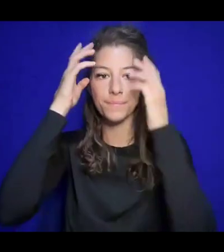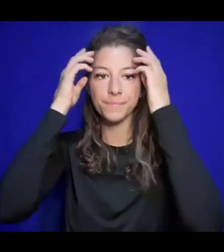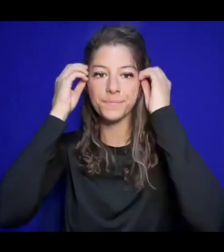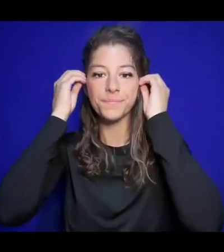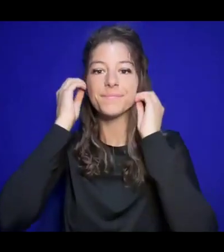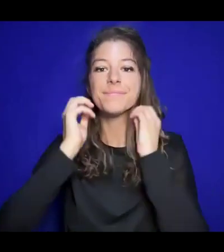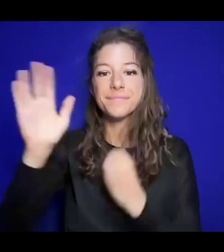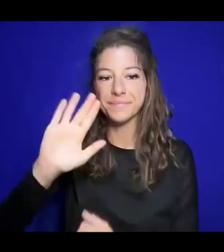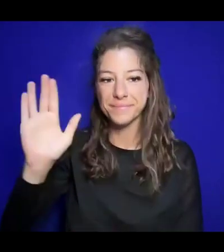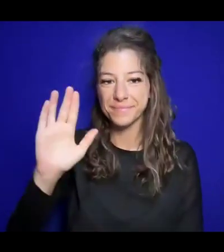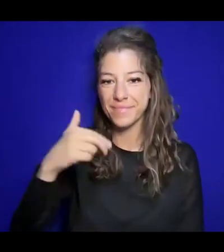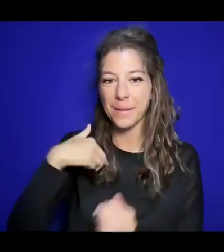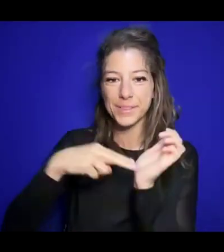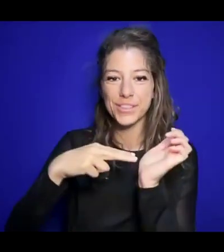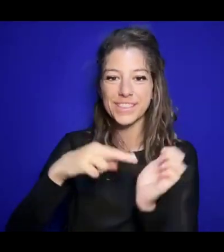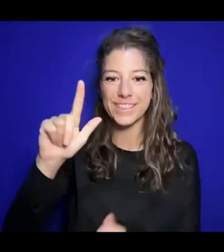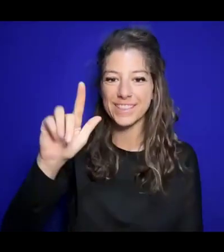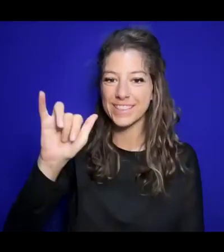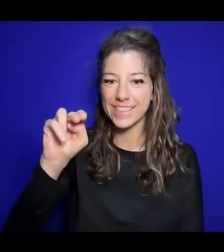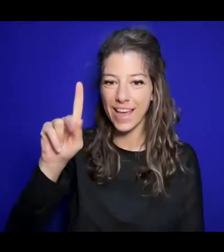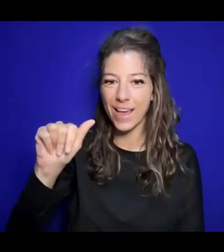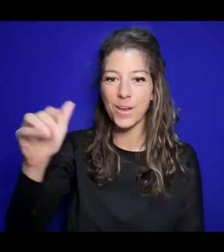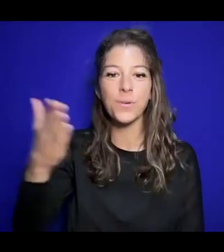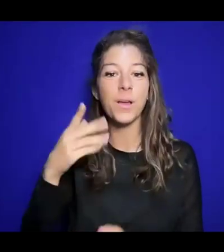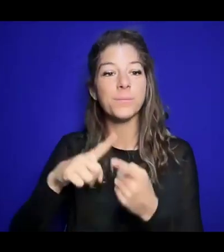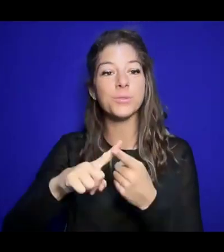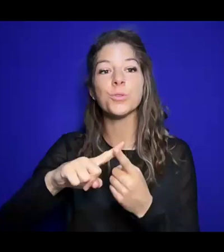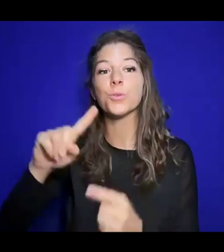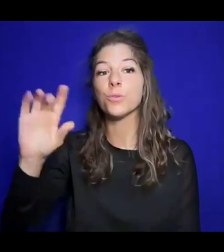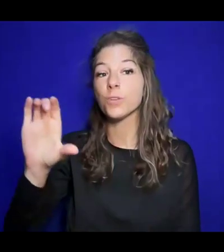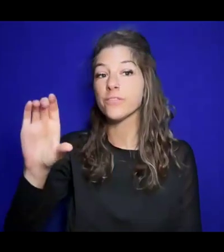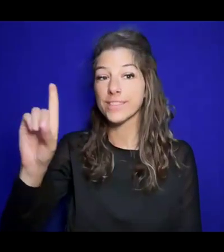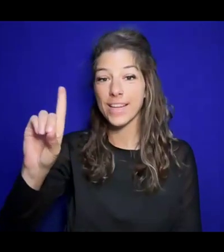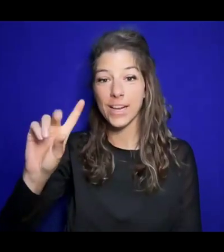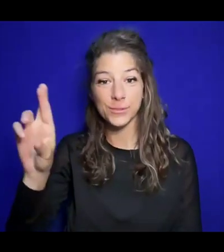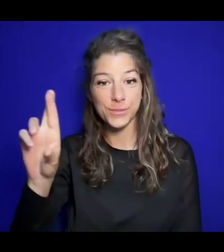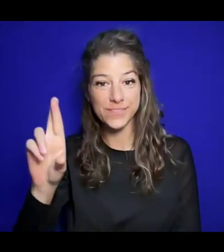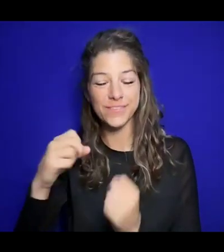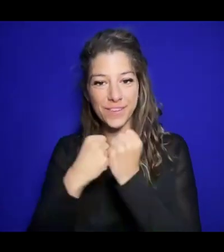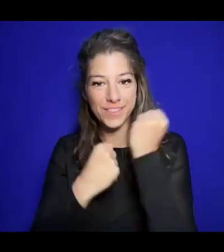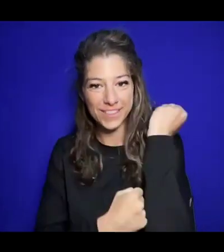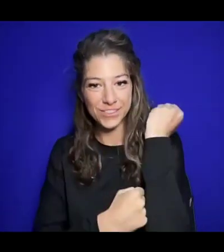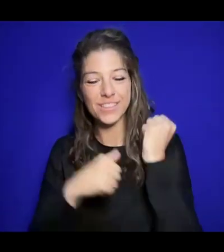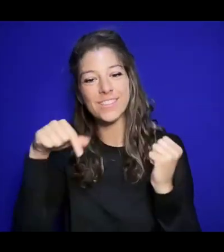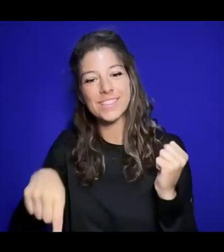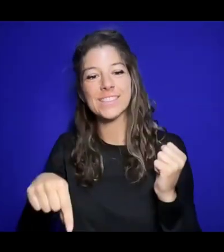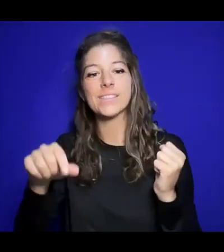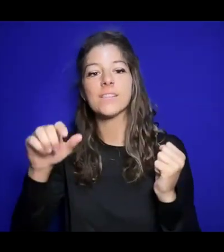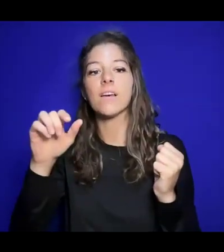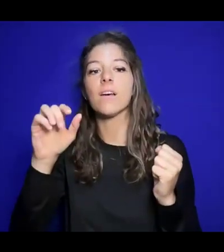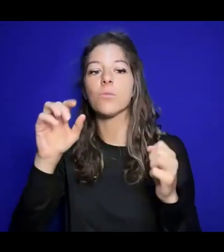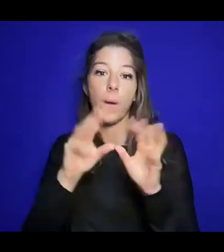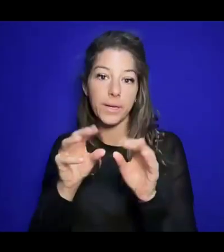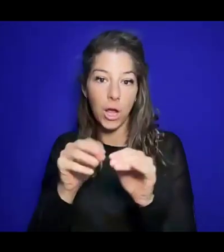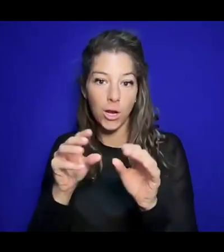Hello, I'm Nurse Linda, and welcome to the Christopher and Dana Reeve Foundation. This is the Ask Nurse Linda